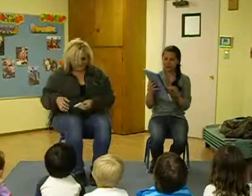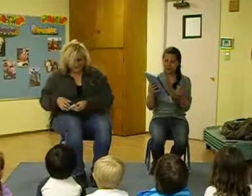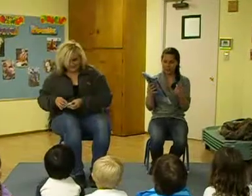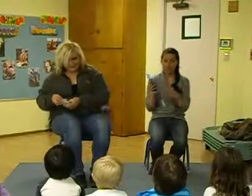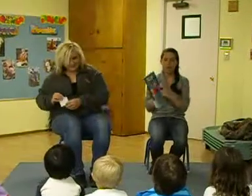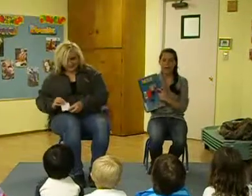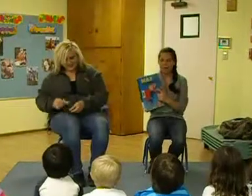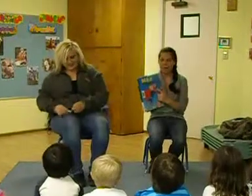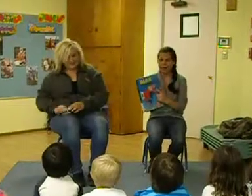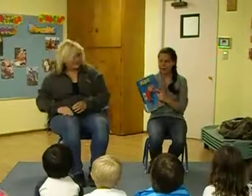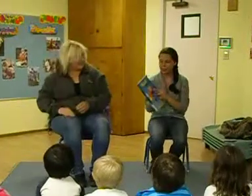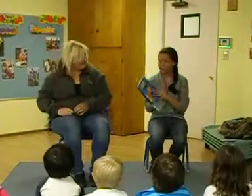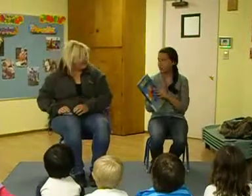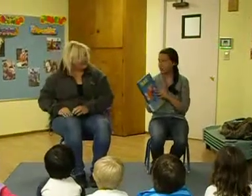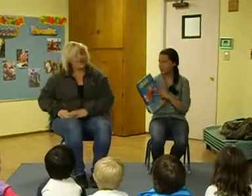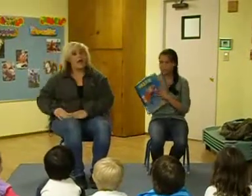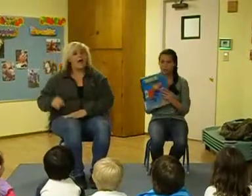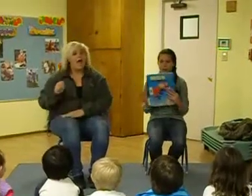This is Max.